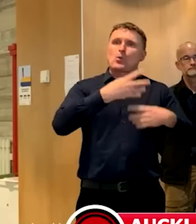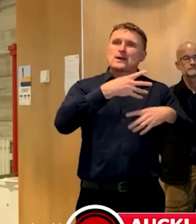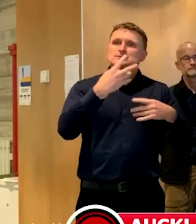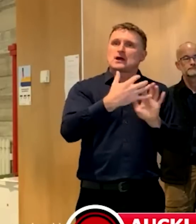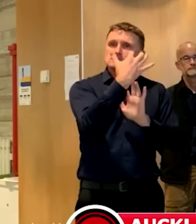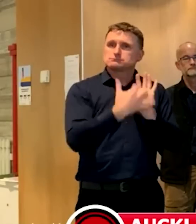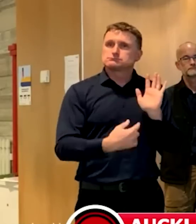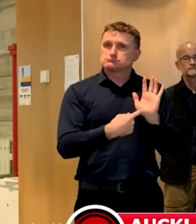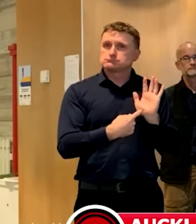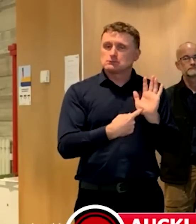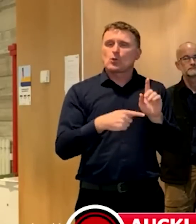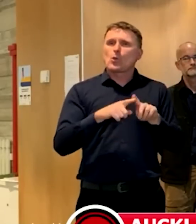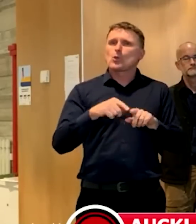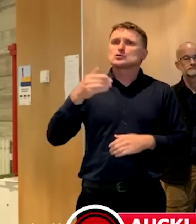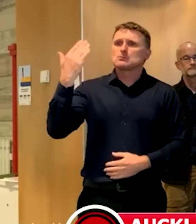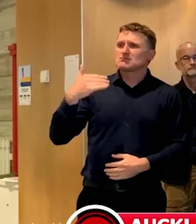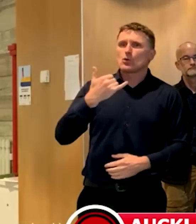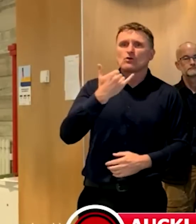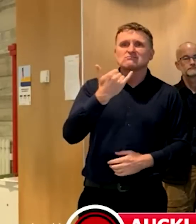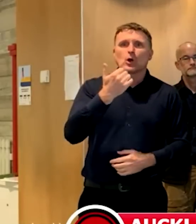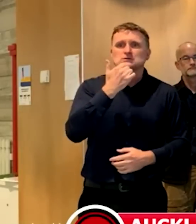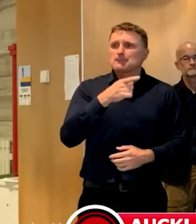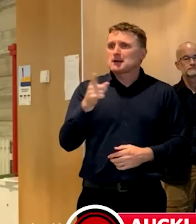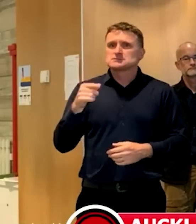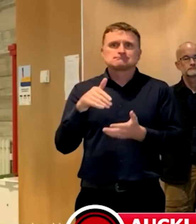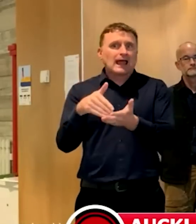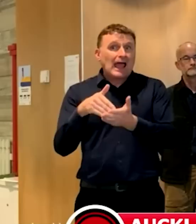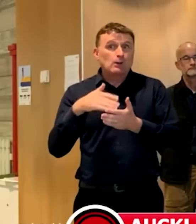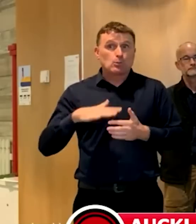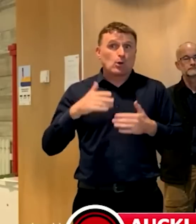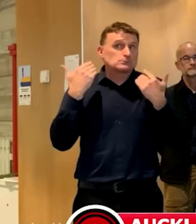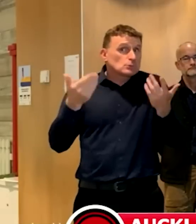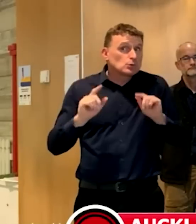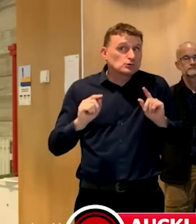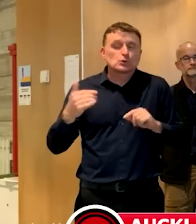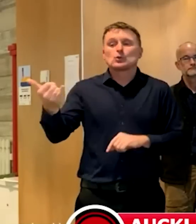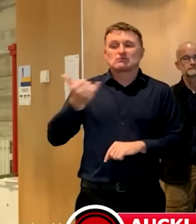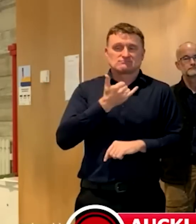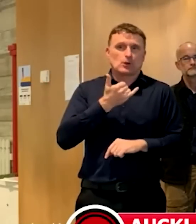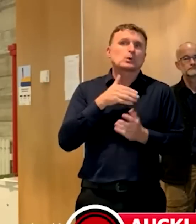always help you via that phone number I mentioned earlier if you're just uncertain about what to do in that situation.